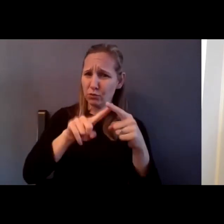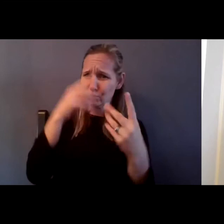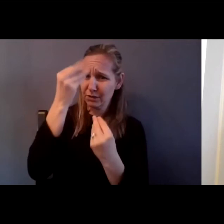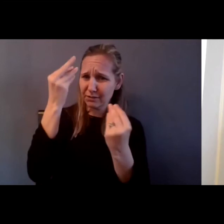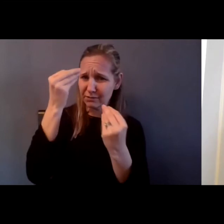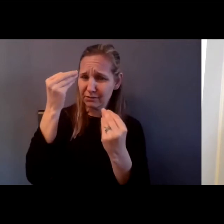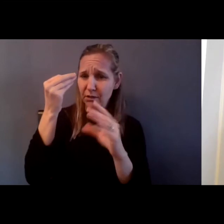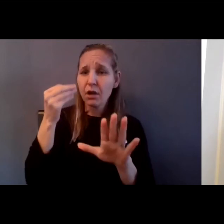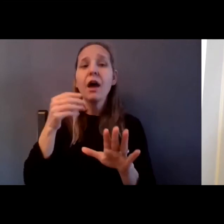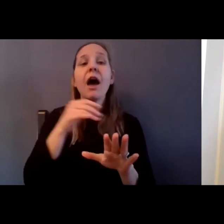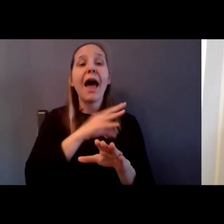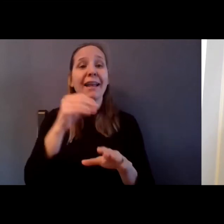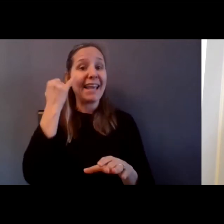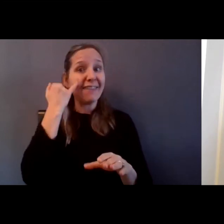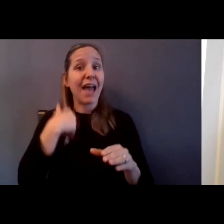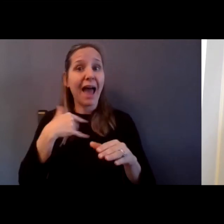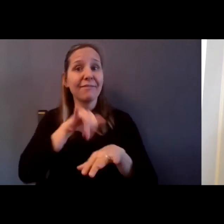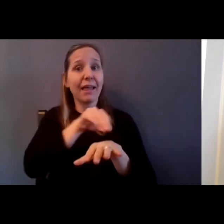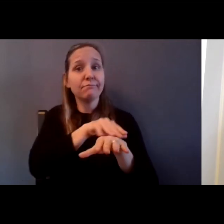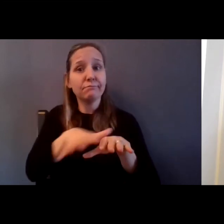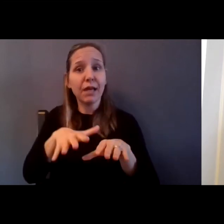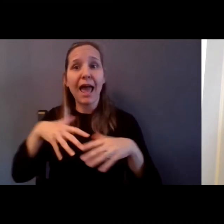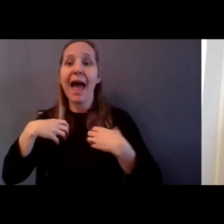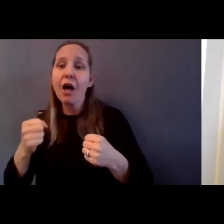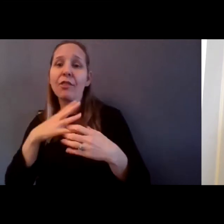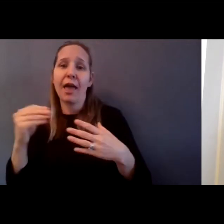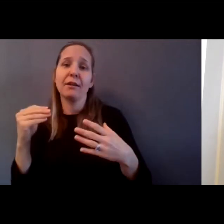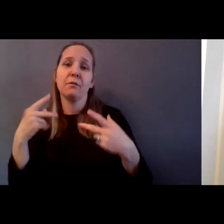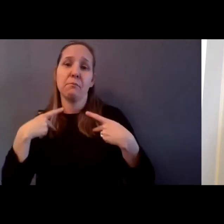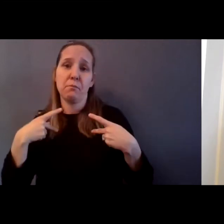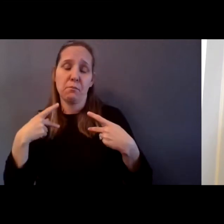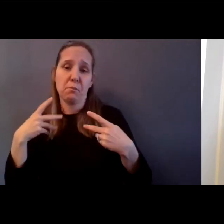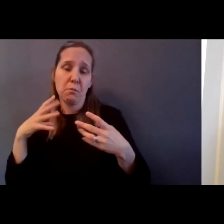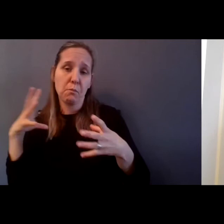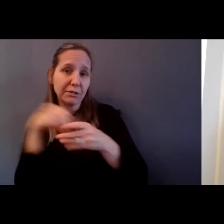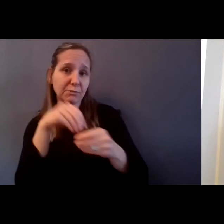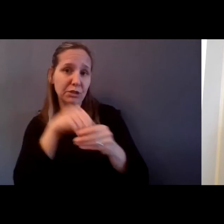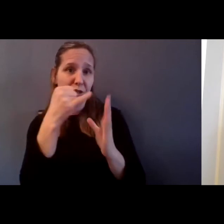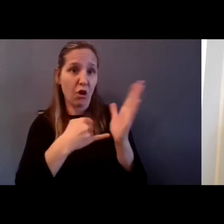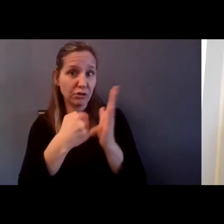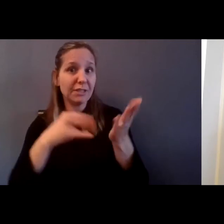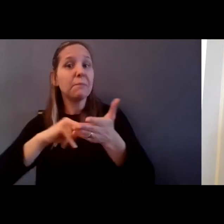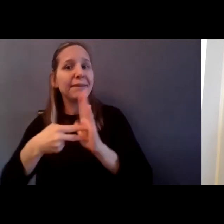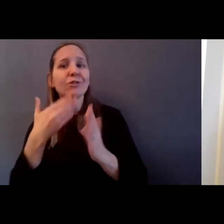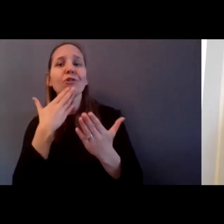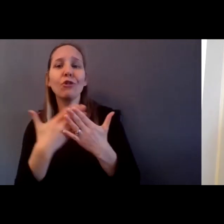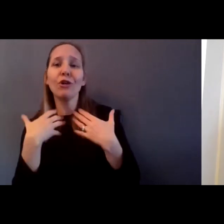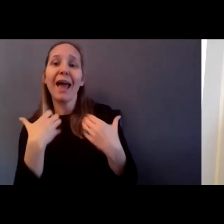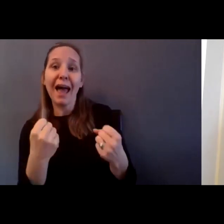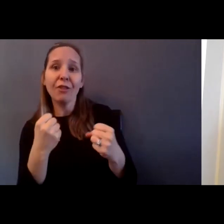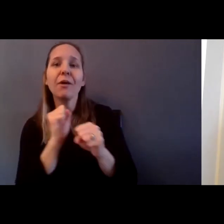causal relationship between health and participation in the arts, it's likely that good health makes arts